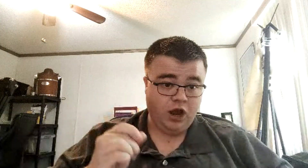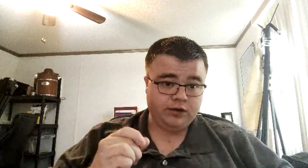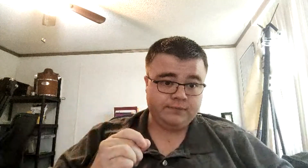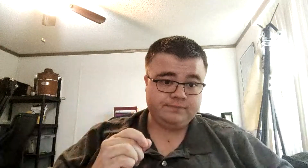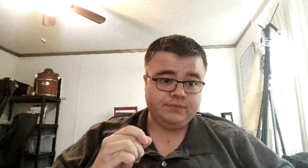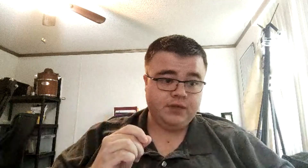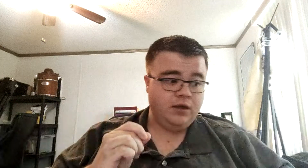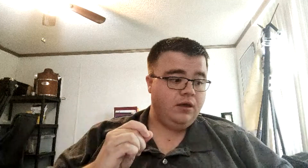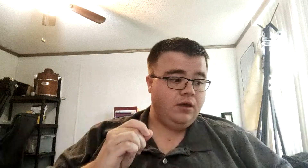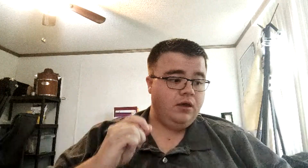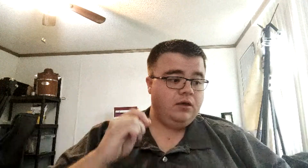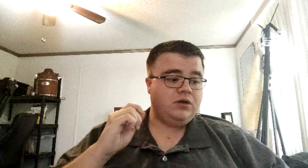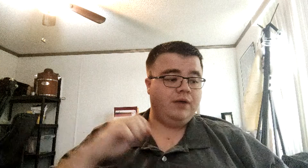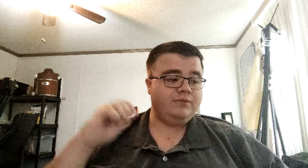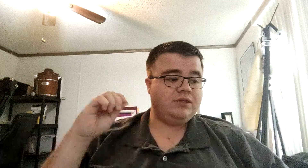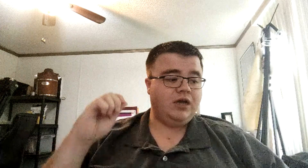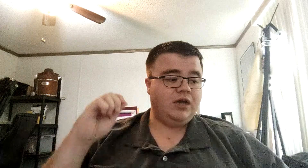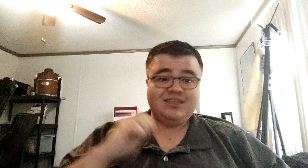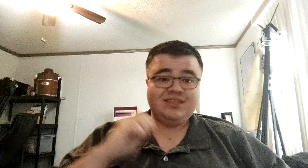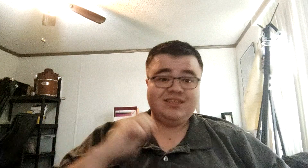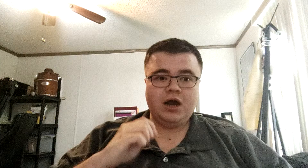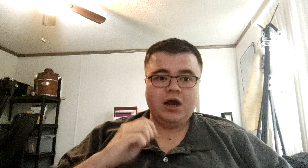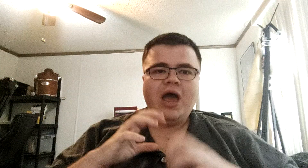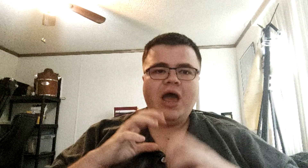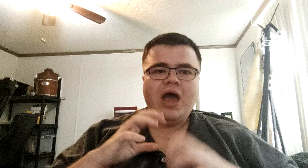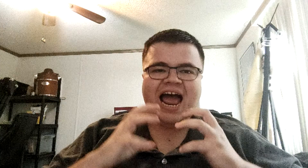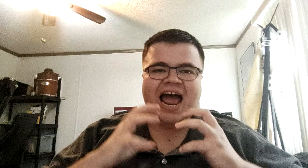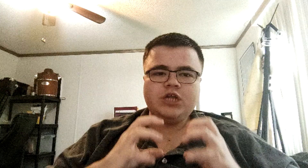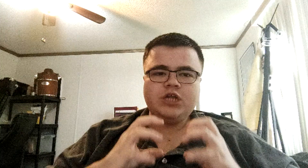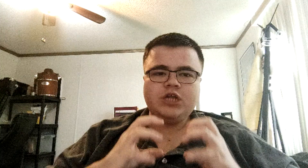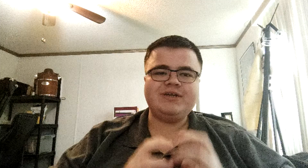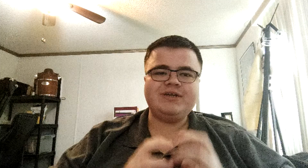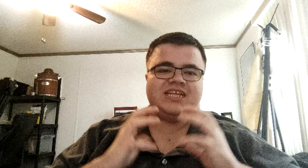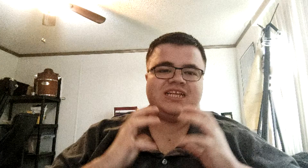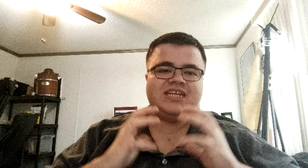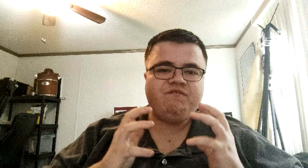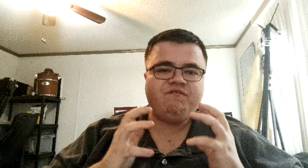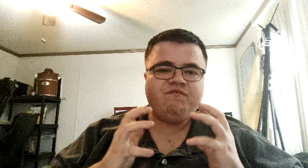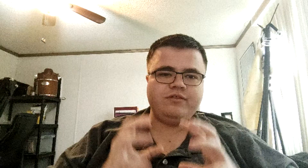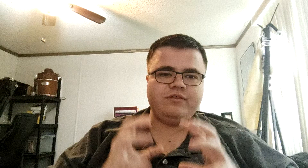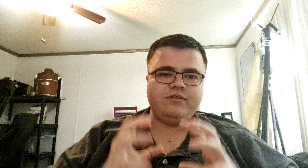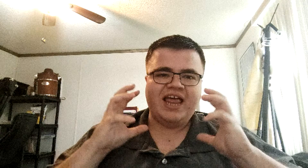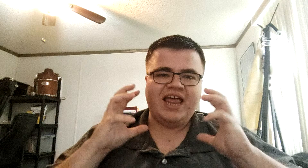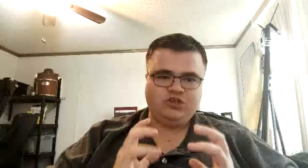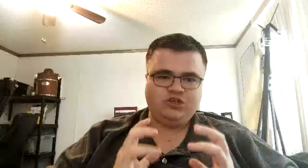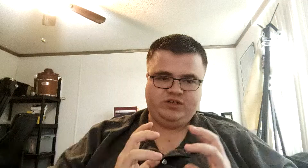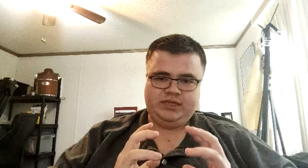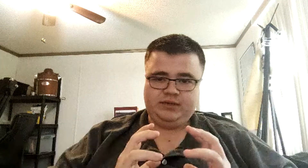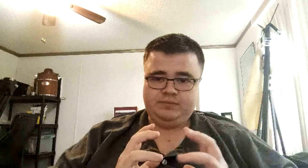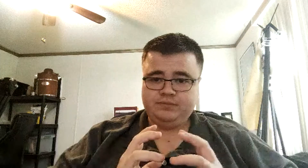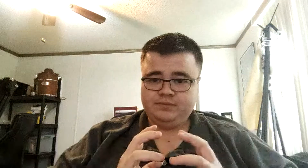son, Thomas Gallaudet's son, actually protected his father's interesting.